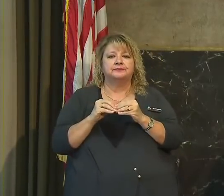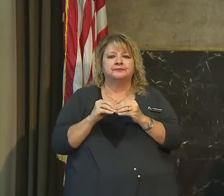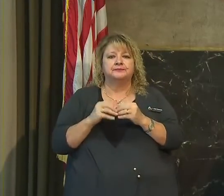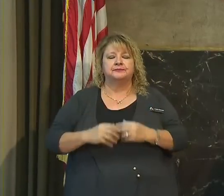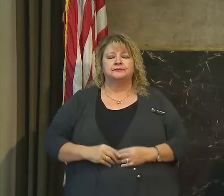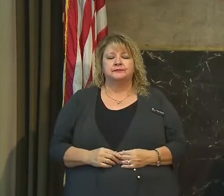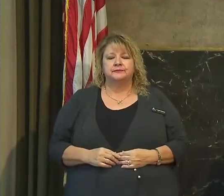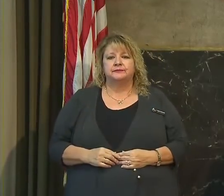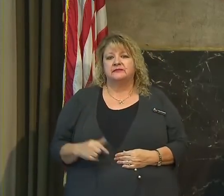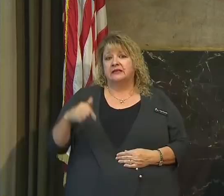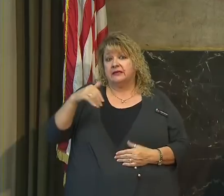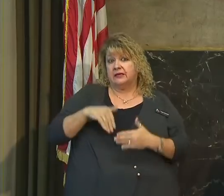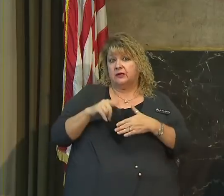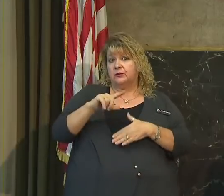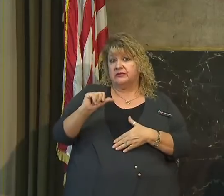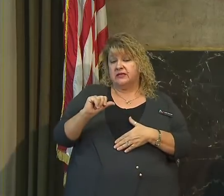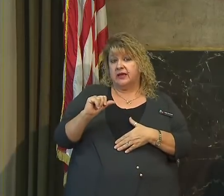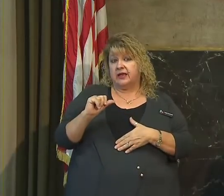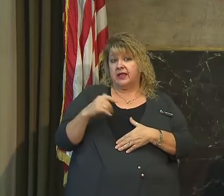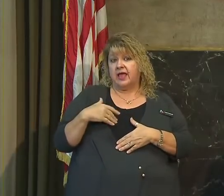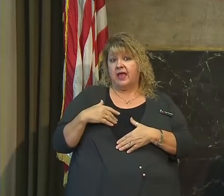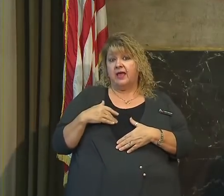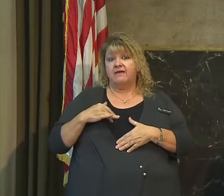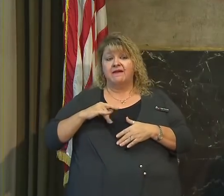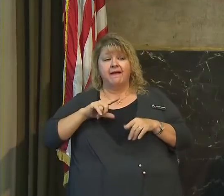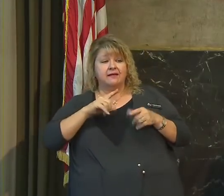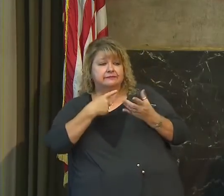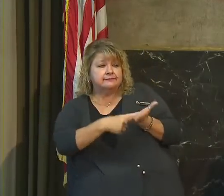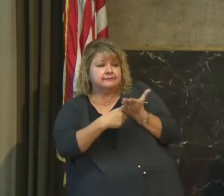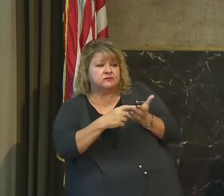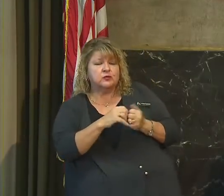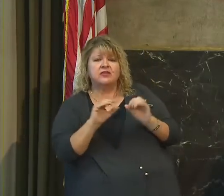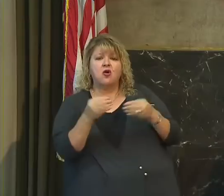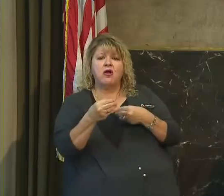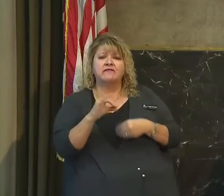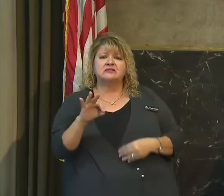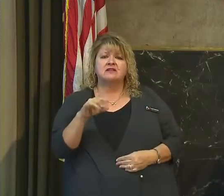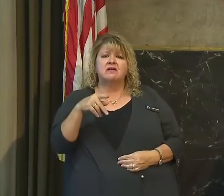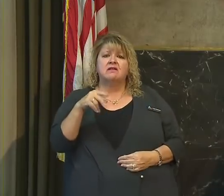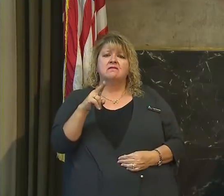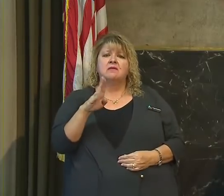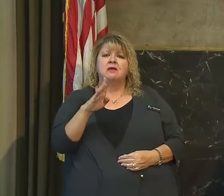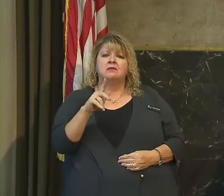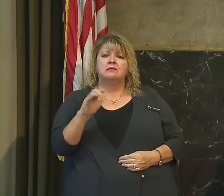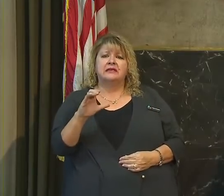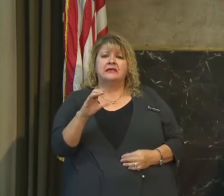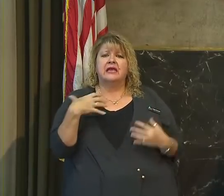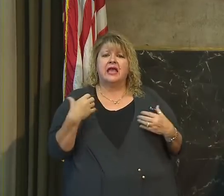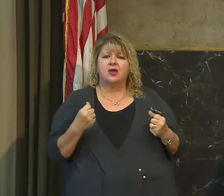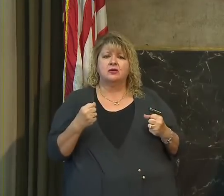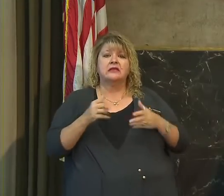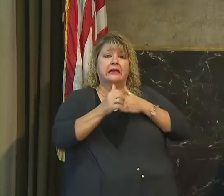in Louisiana by the recommendations of our Office of Public Health, led by Dr. Canner.